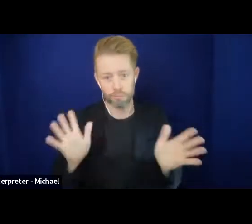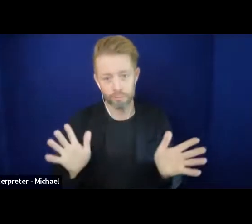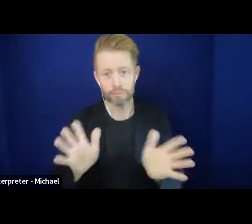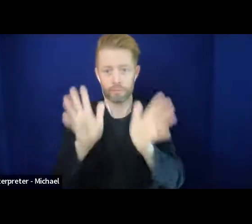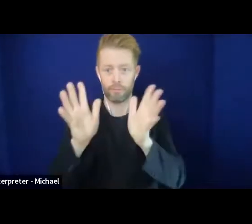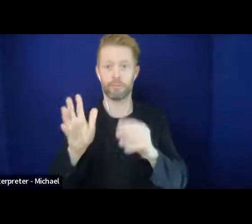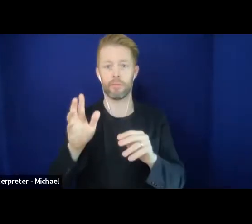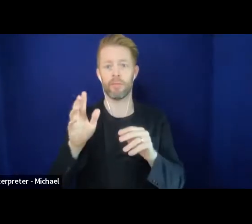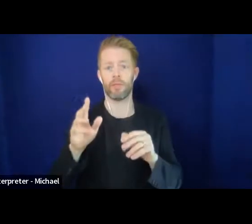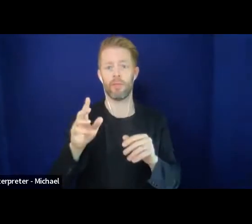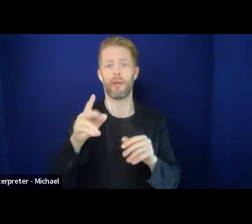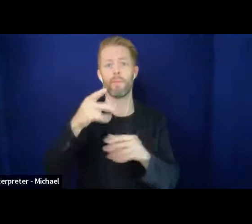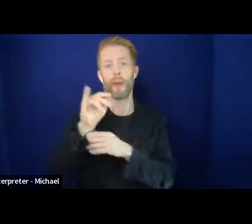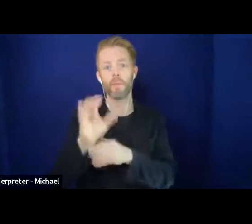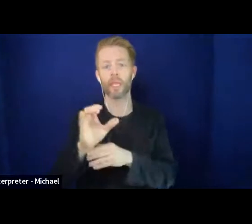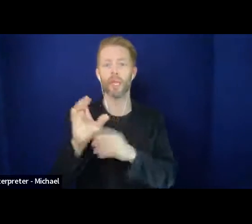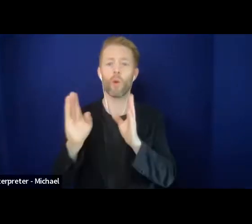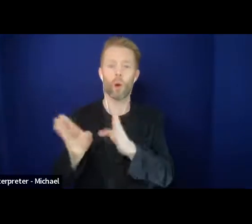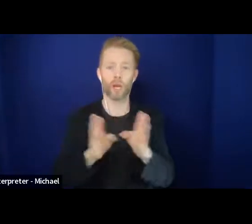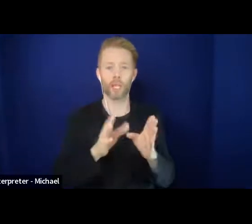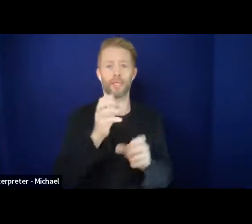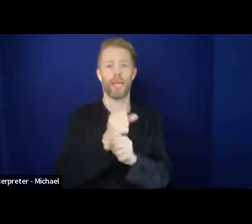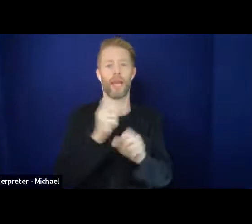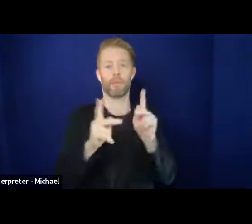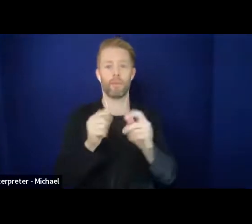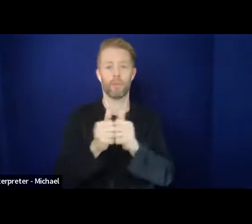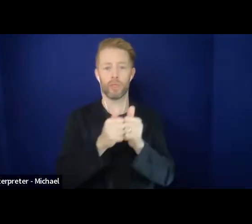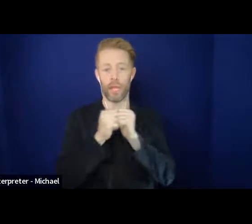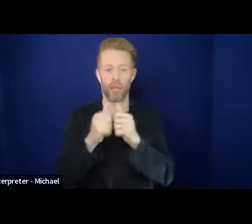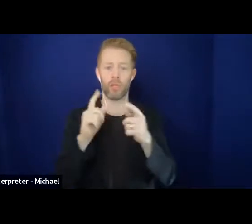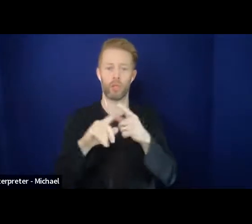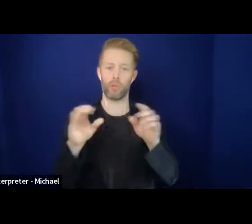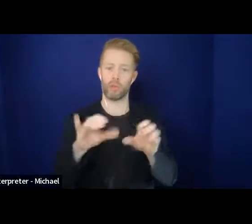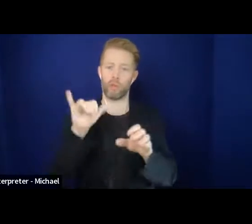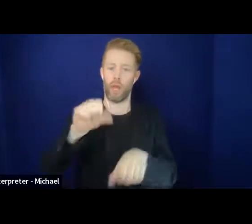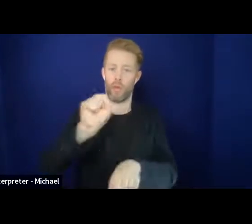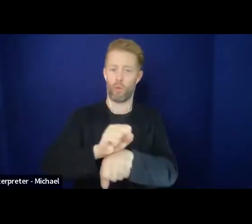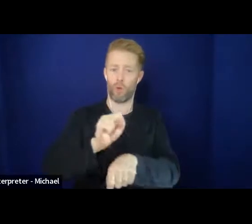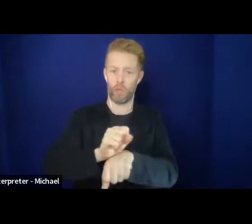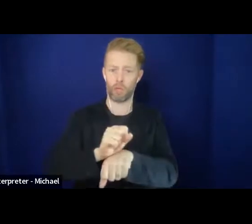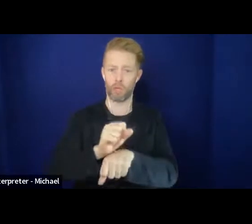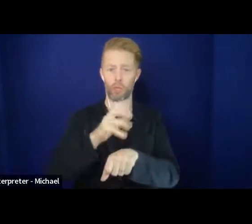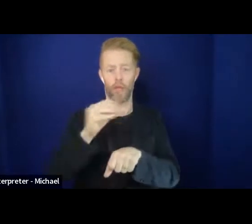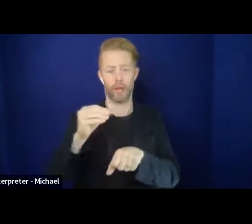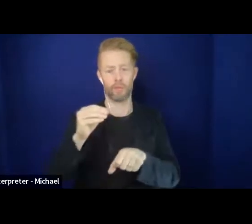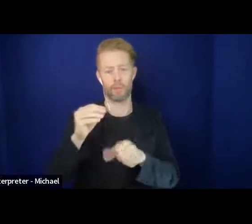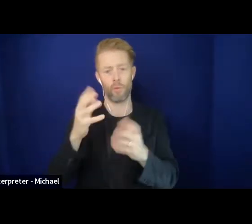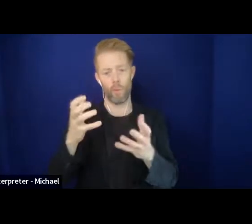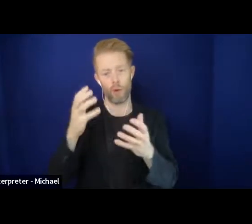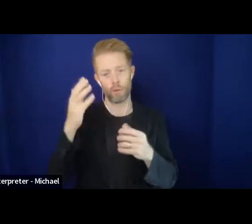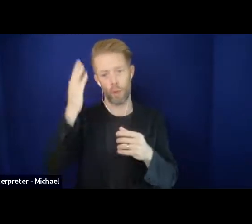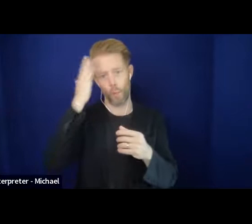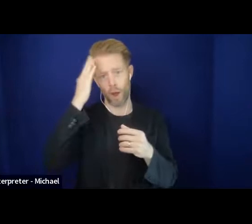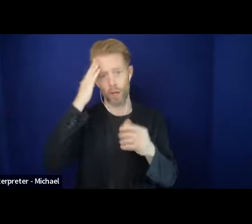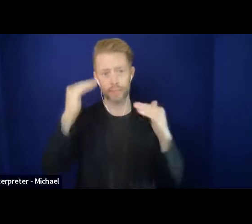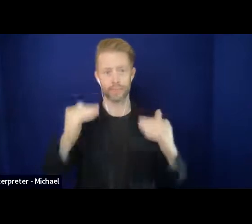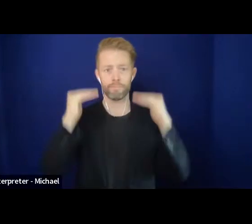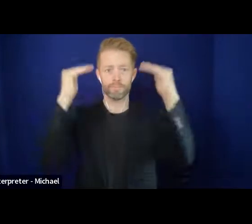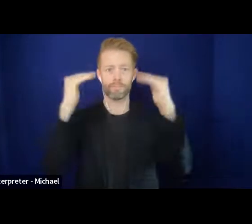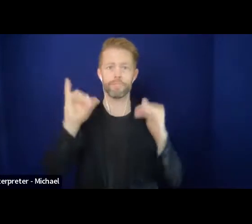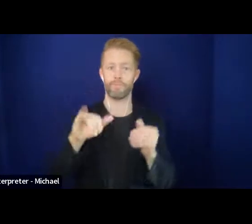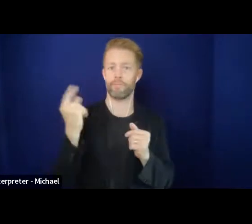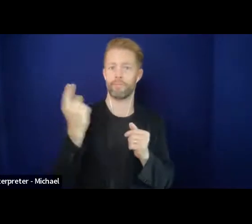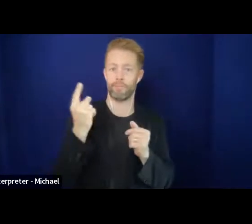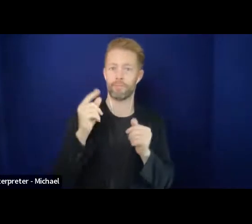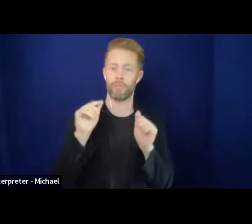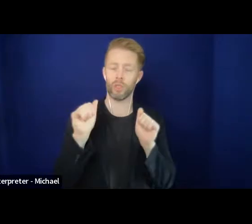working today, public organizing and getting people together to do that work and raise awareness about it is something that can really